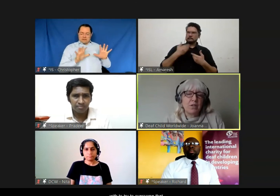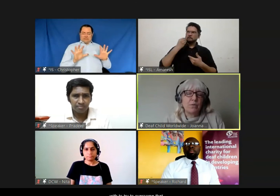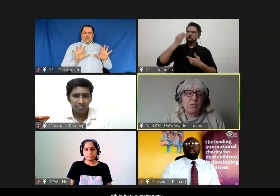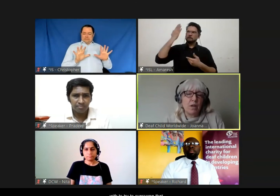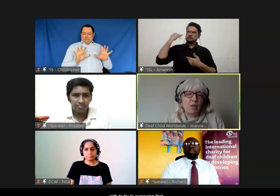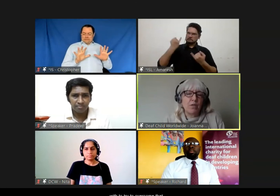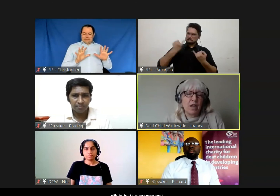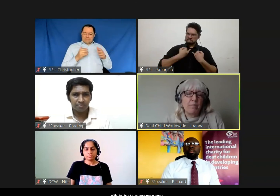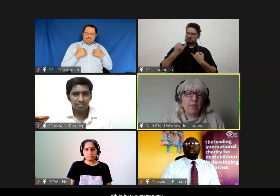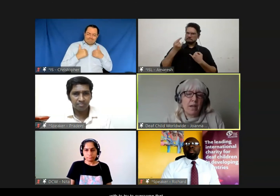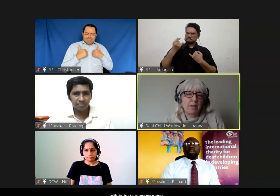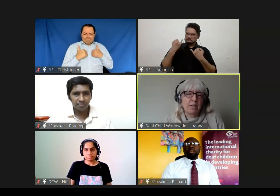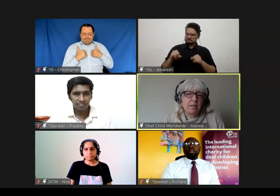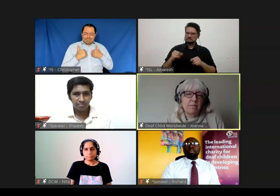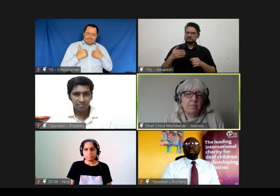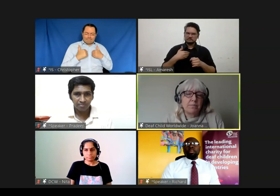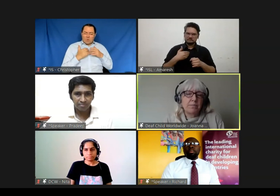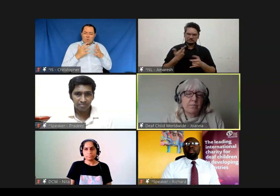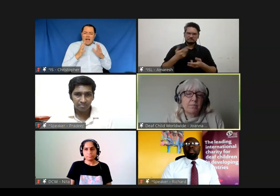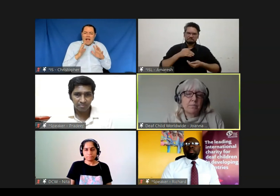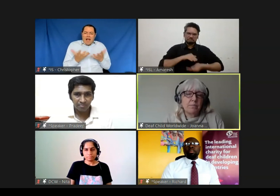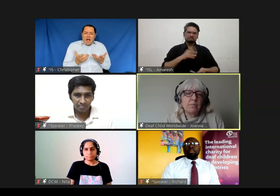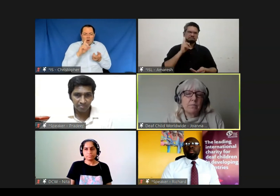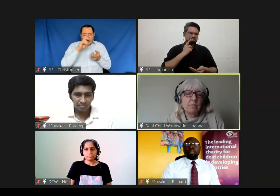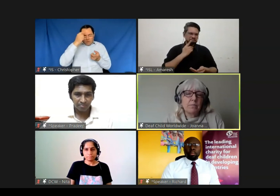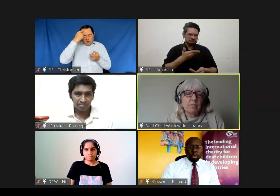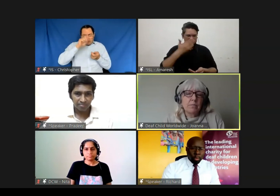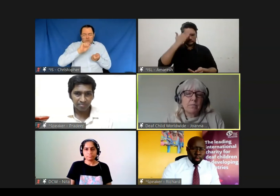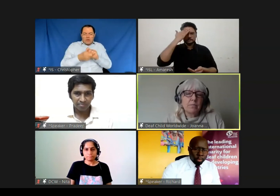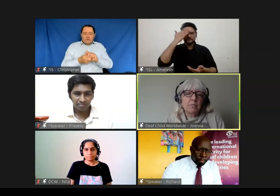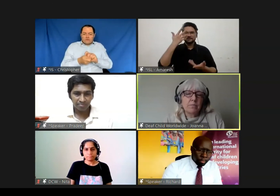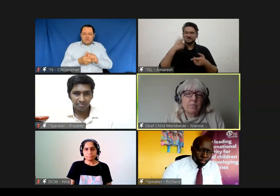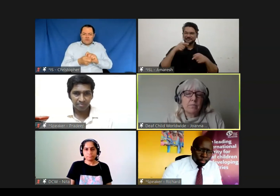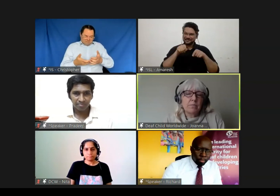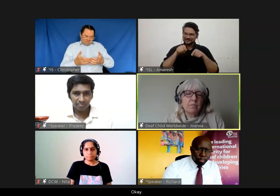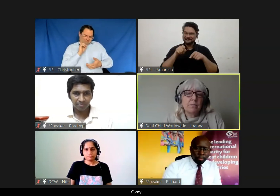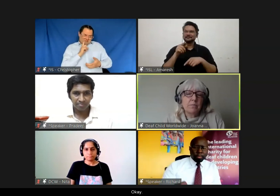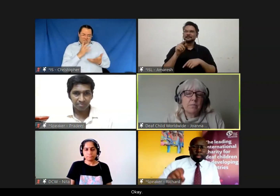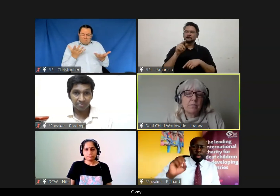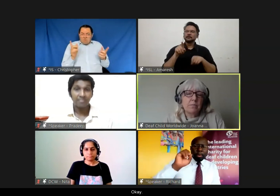try to overcome that?